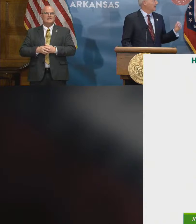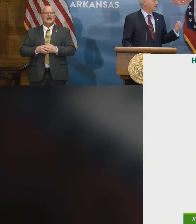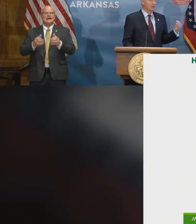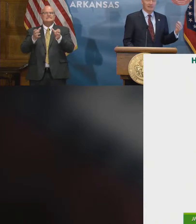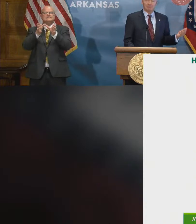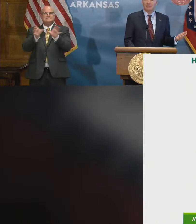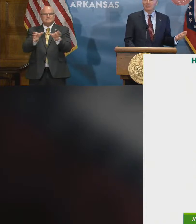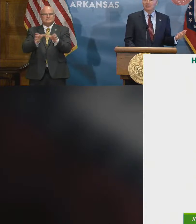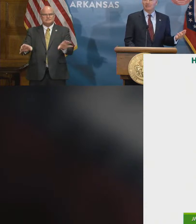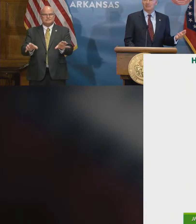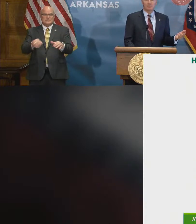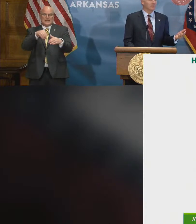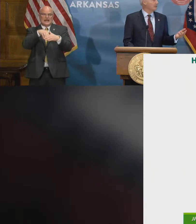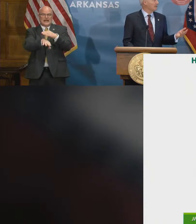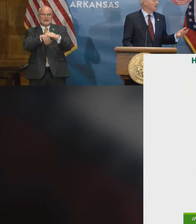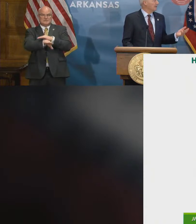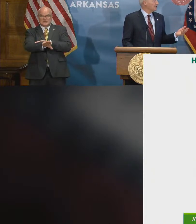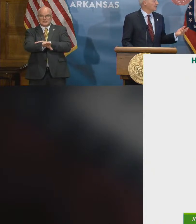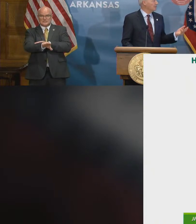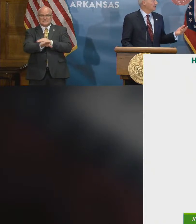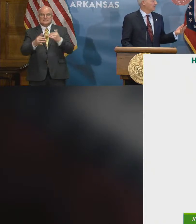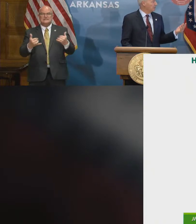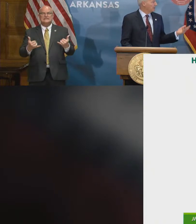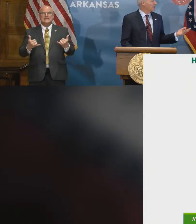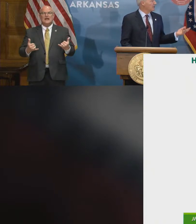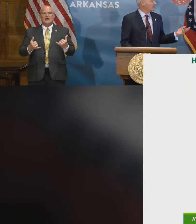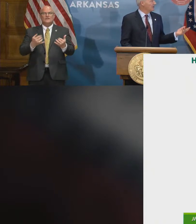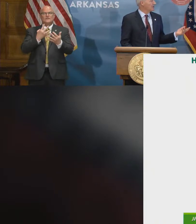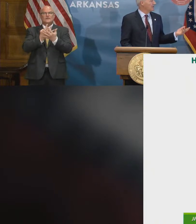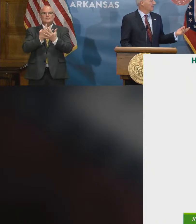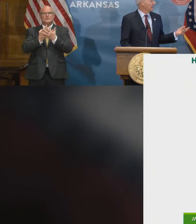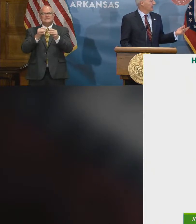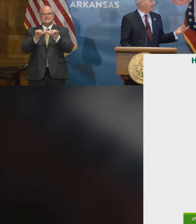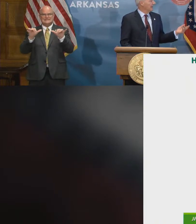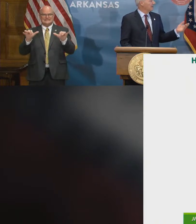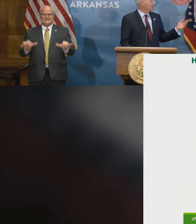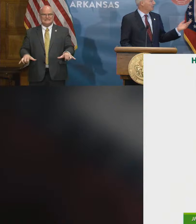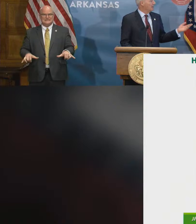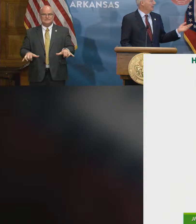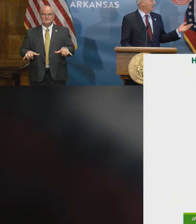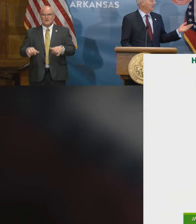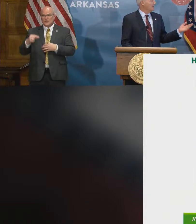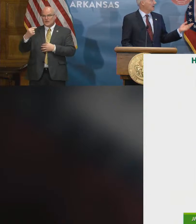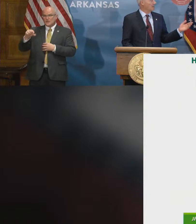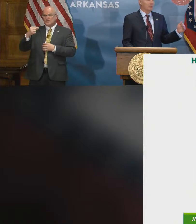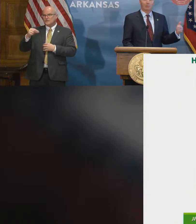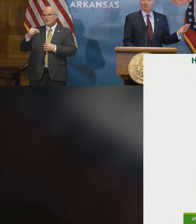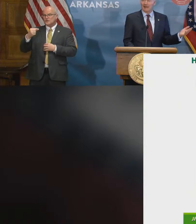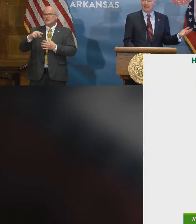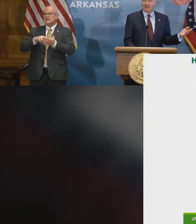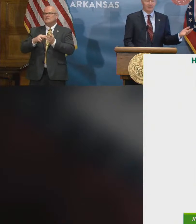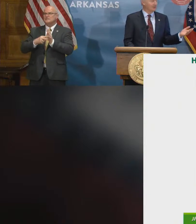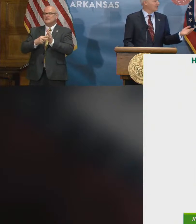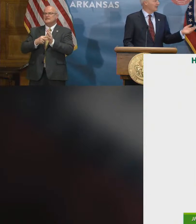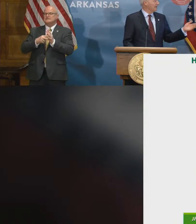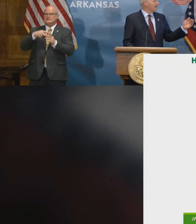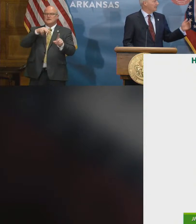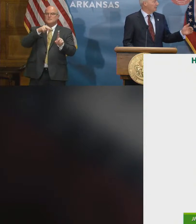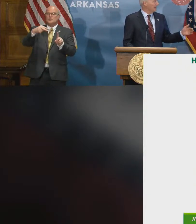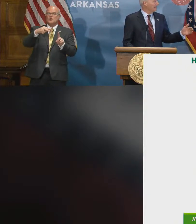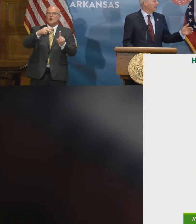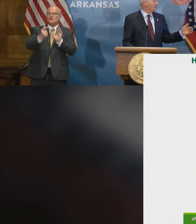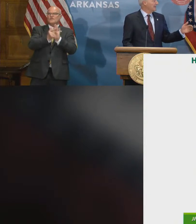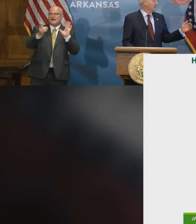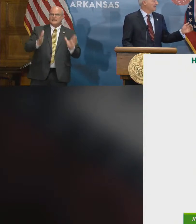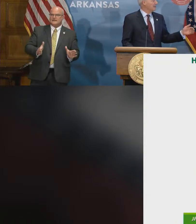break it down to the admissions to the prison system, and the green are parole violators and